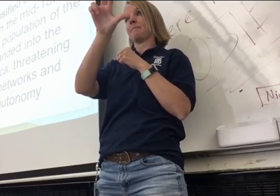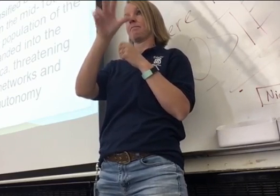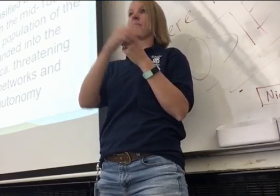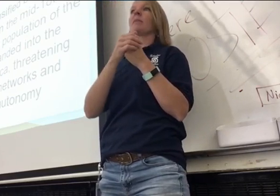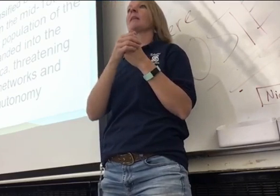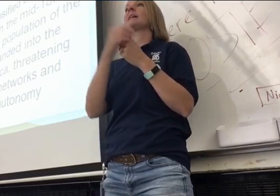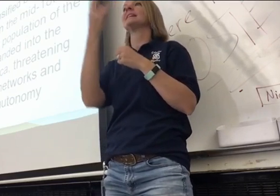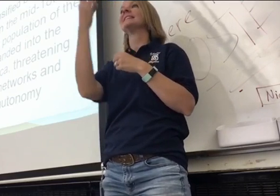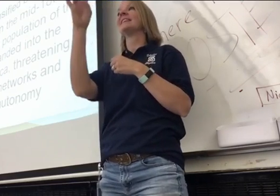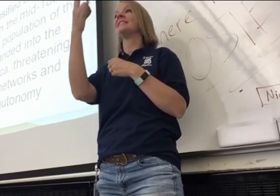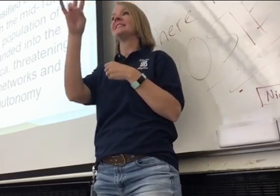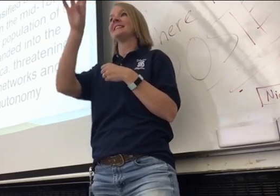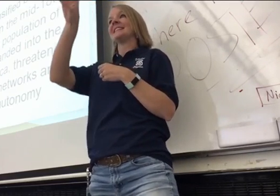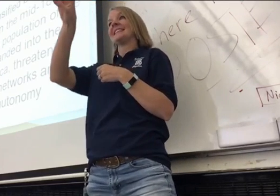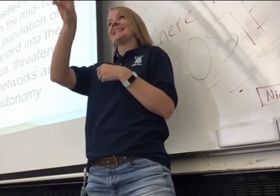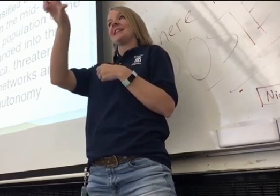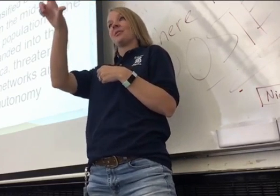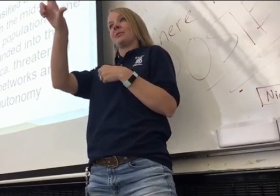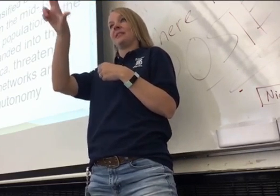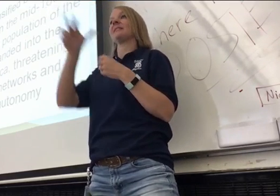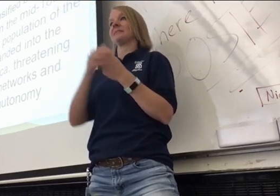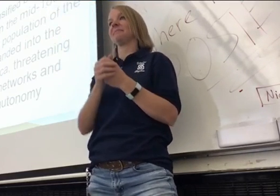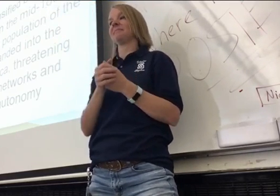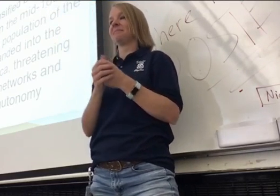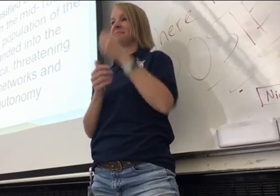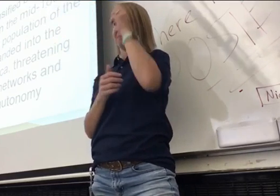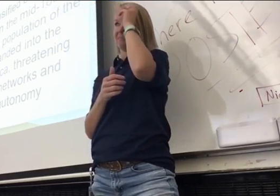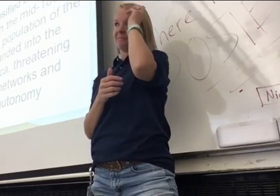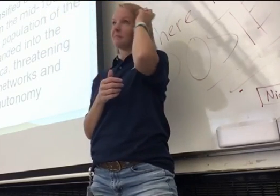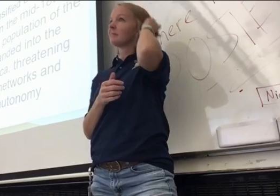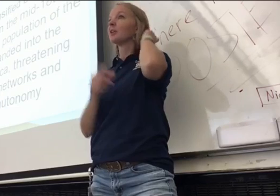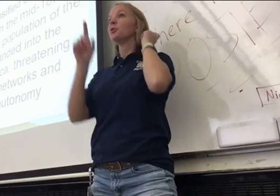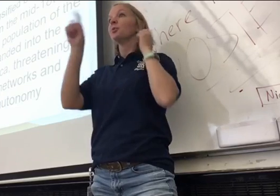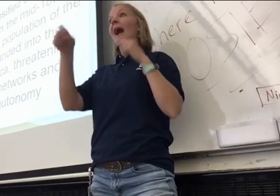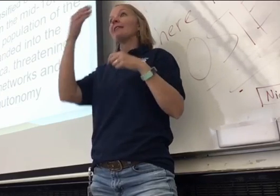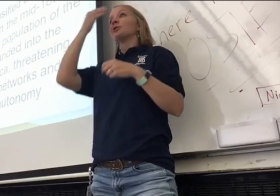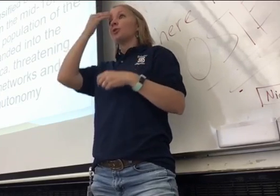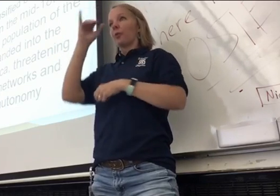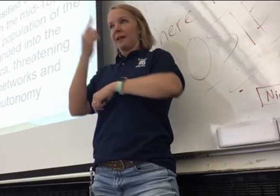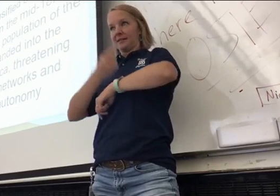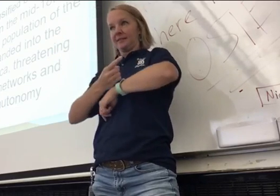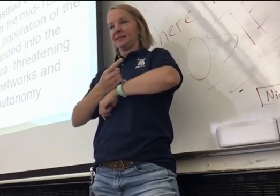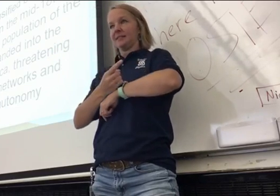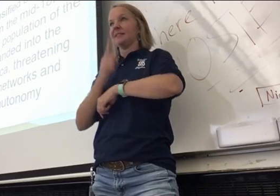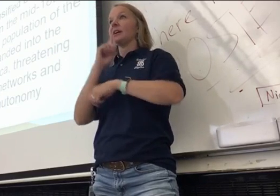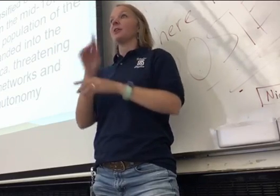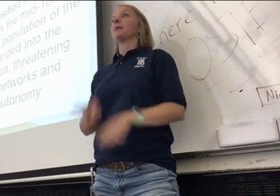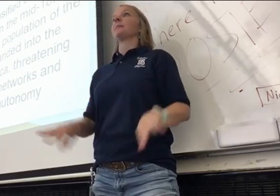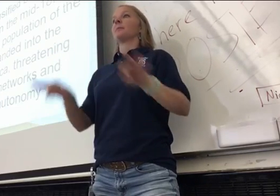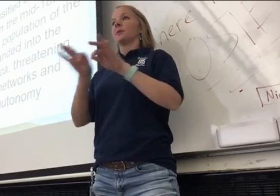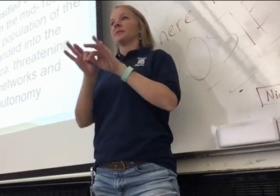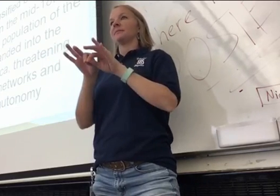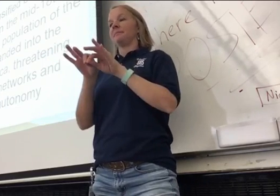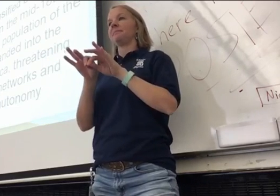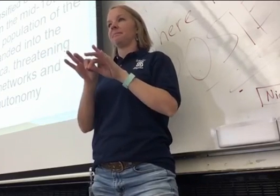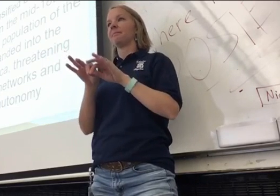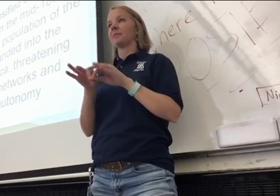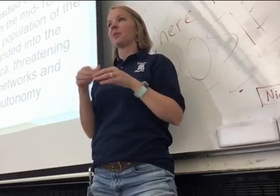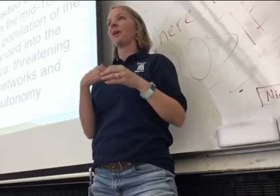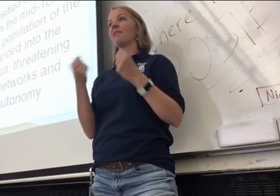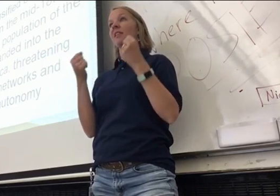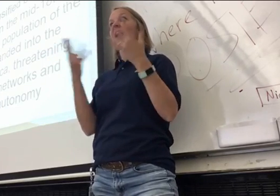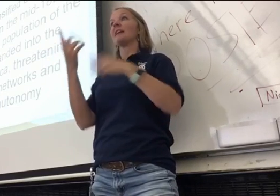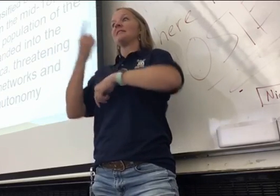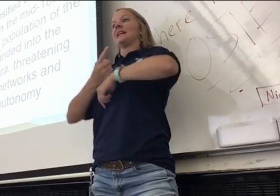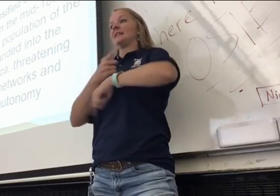do little stars around it, make sure you know this date. It's a very important date. We don't love dates in American history for